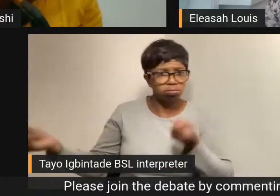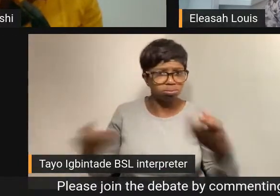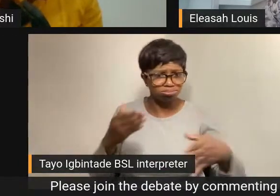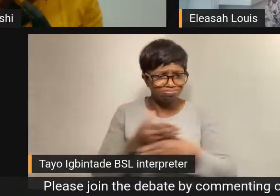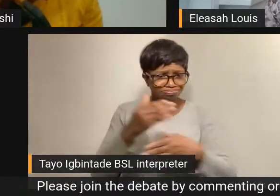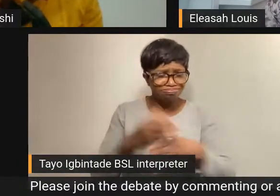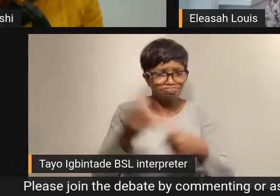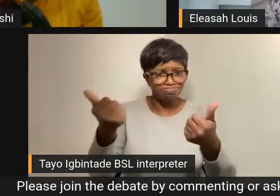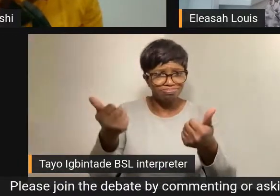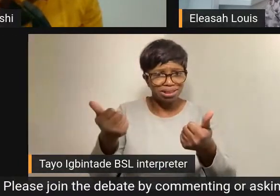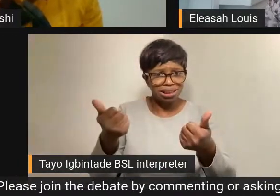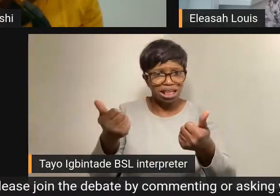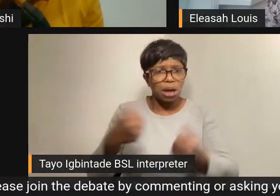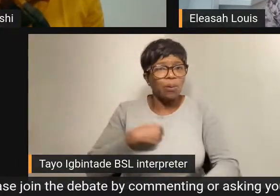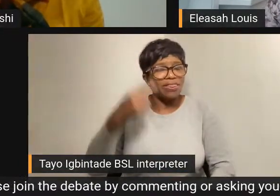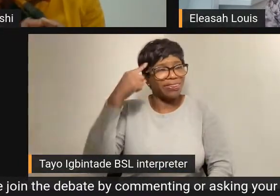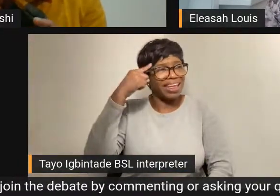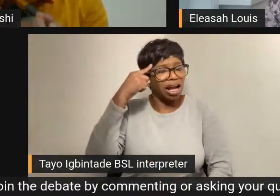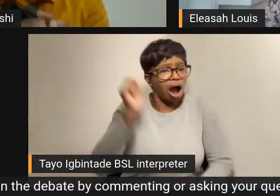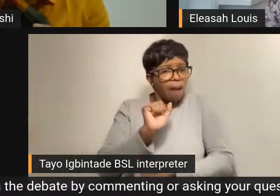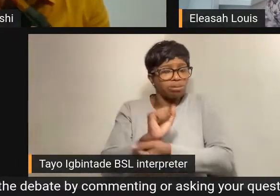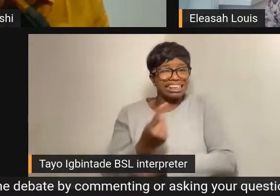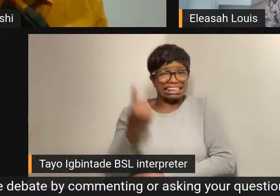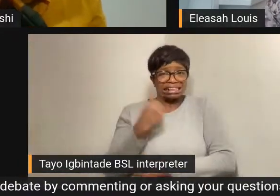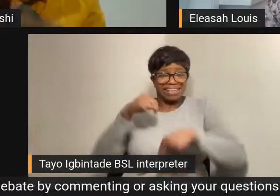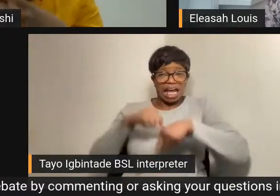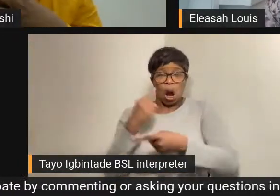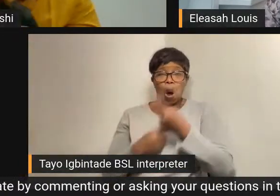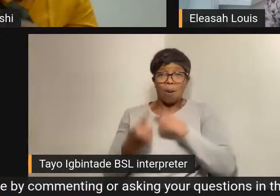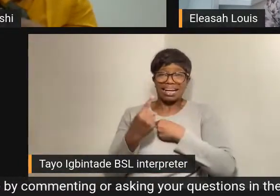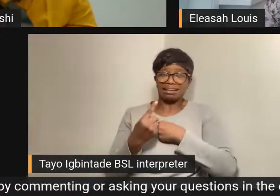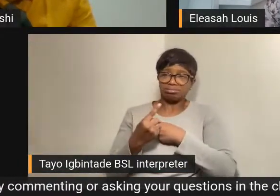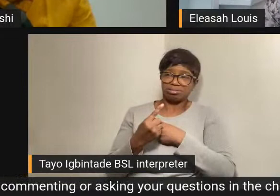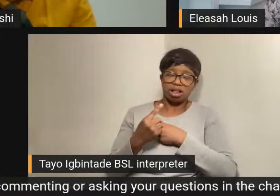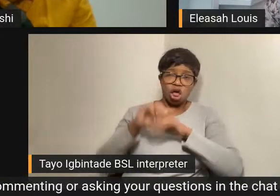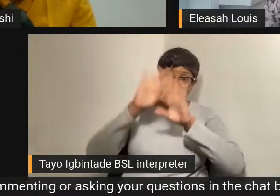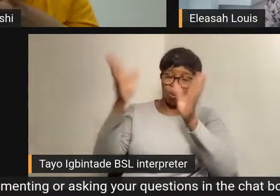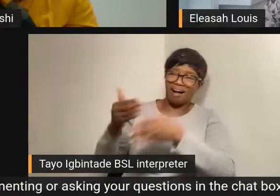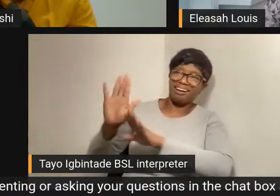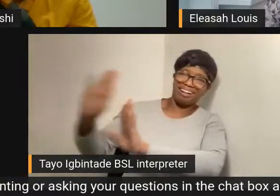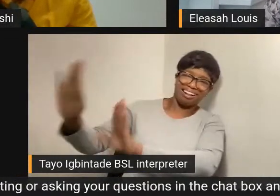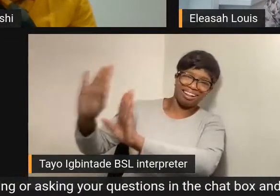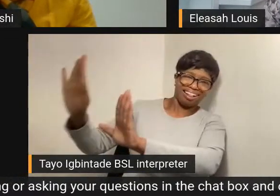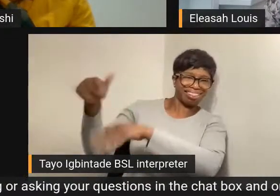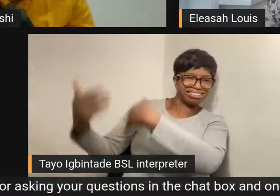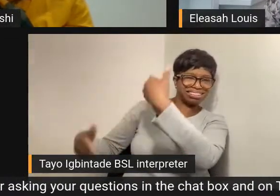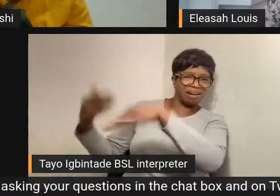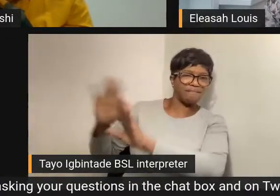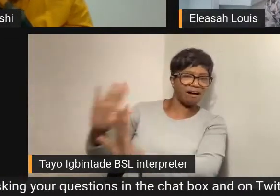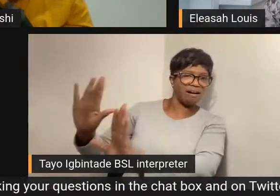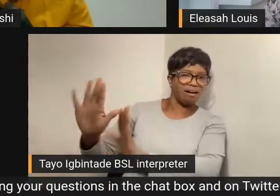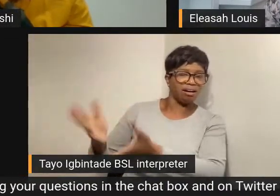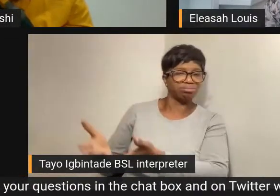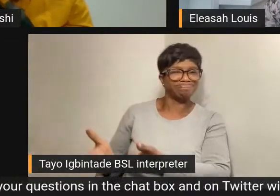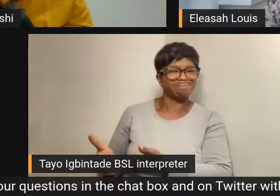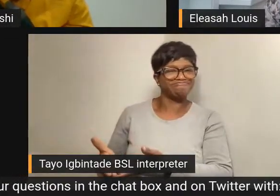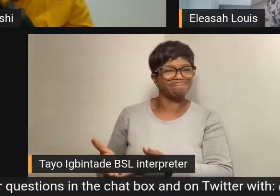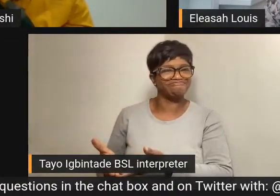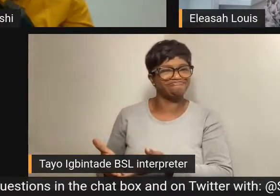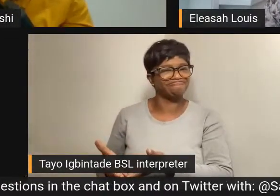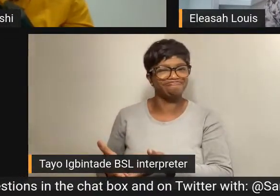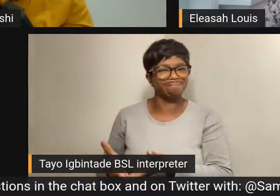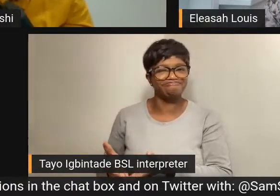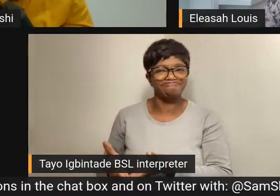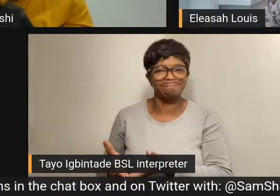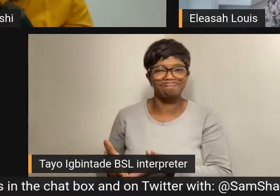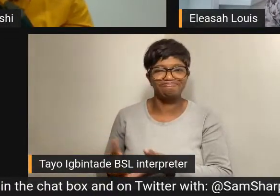as we think that we can only protect ourselves here and leave the rest of the world to suffer, right?